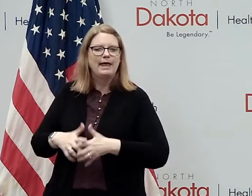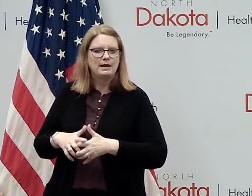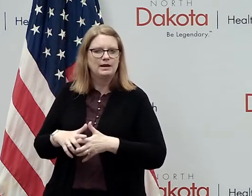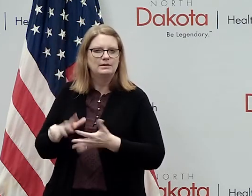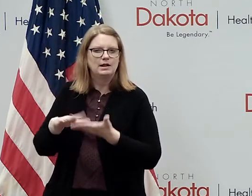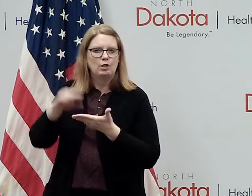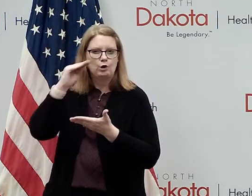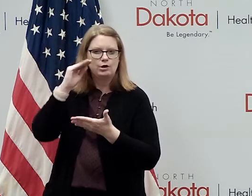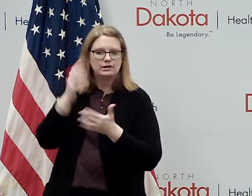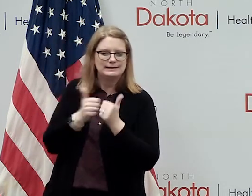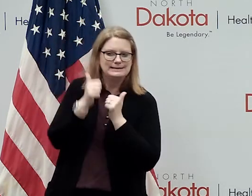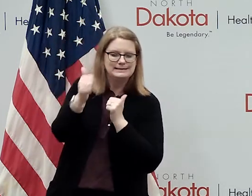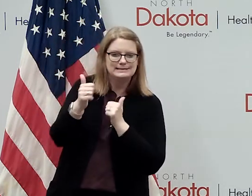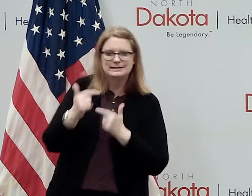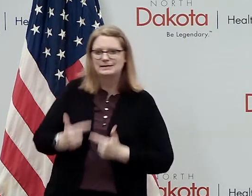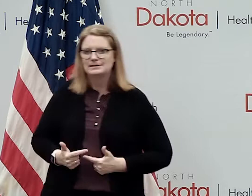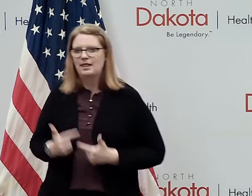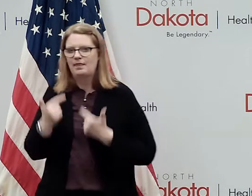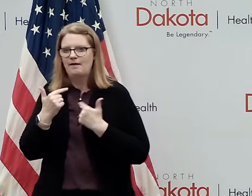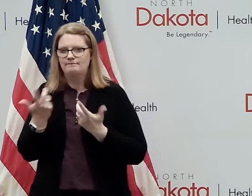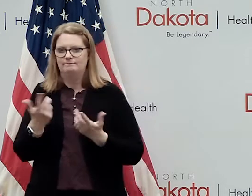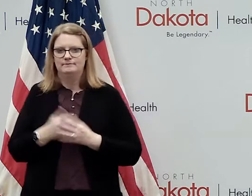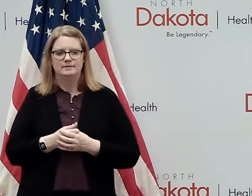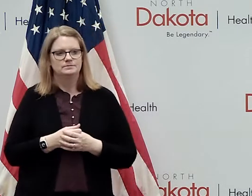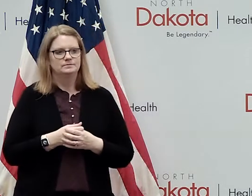terms of distance and live in higher ed.